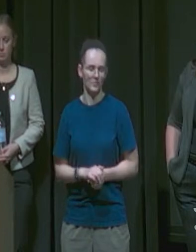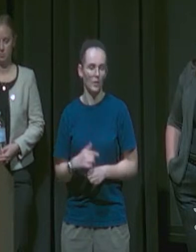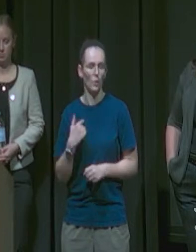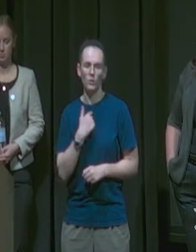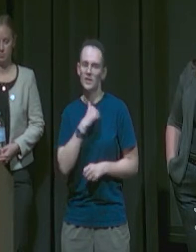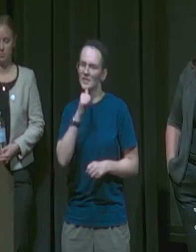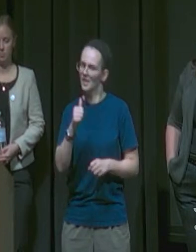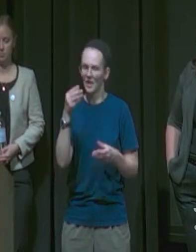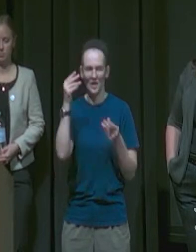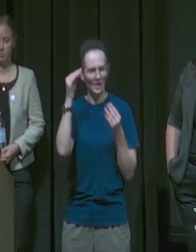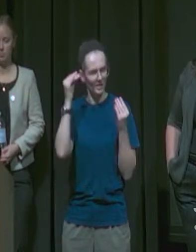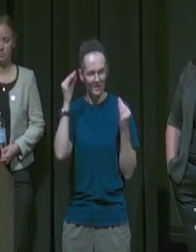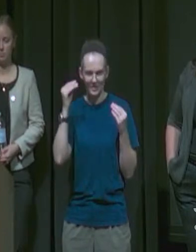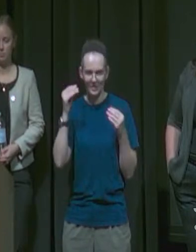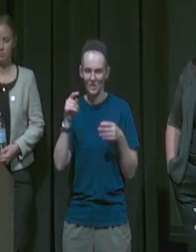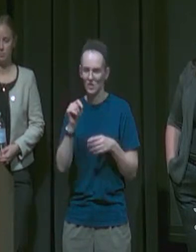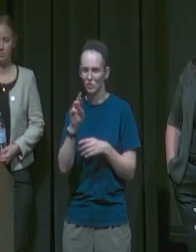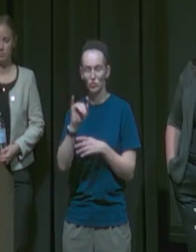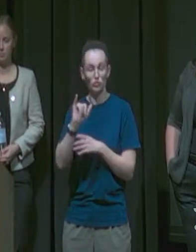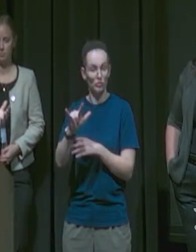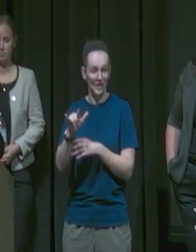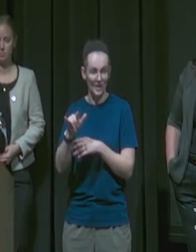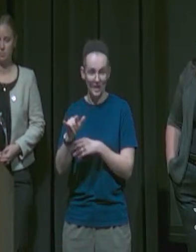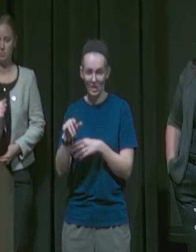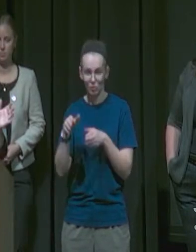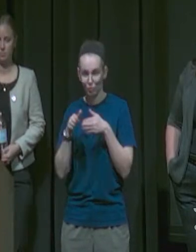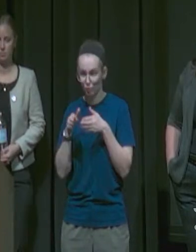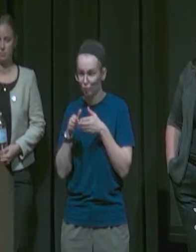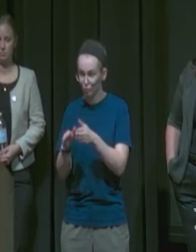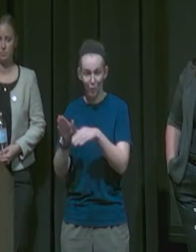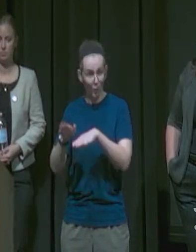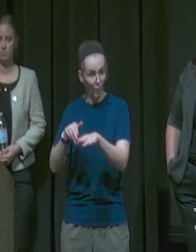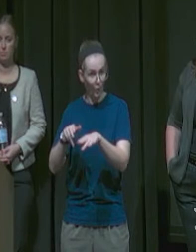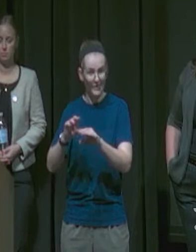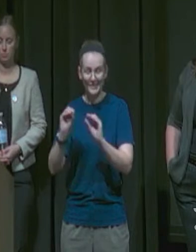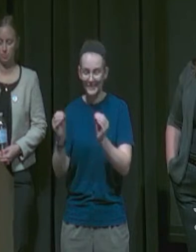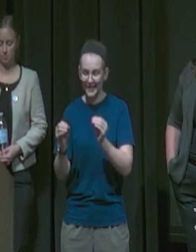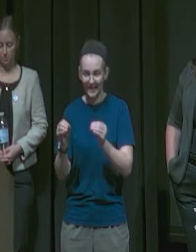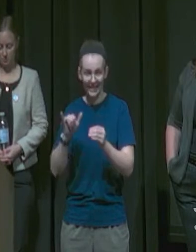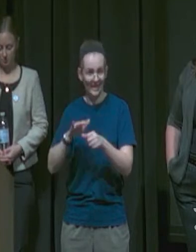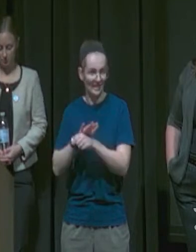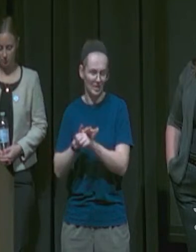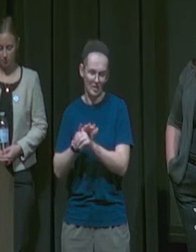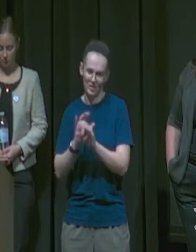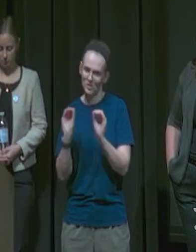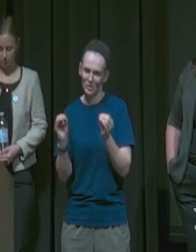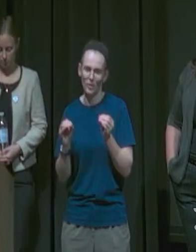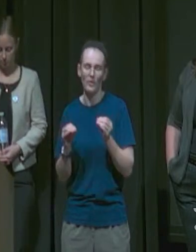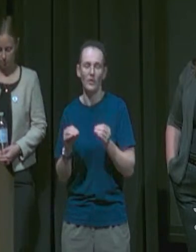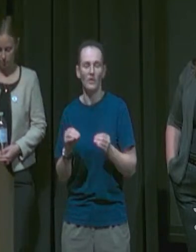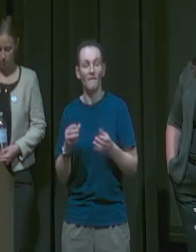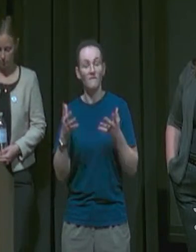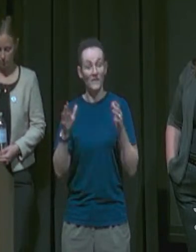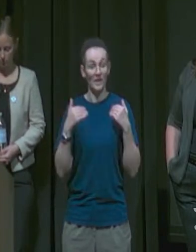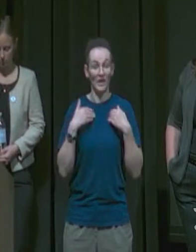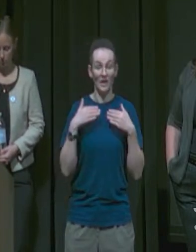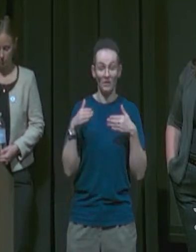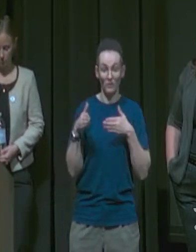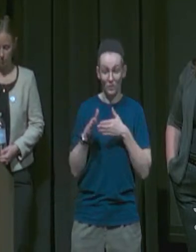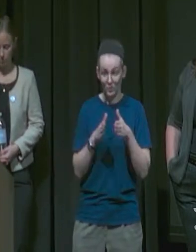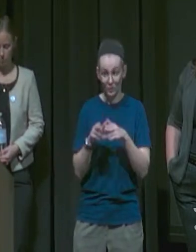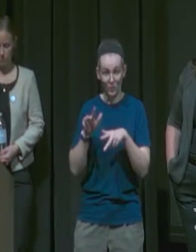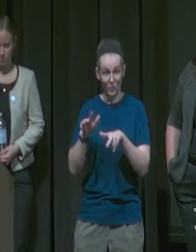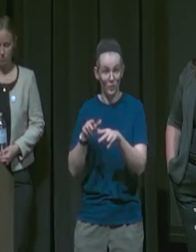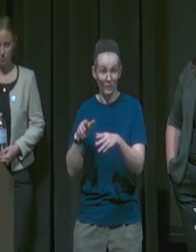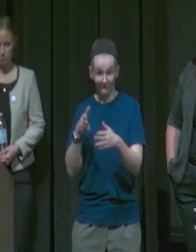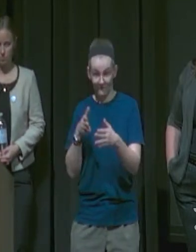not even considering trails on it or, at the base of it at this point. There was a trail cut through which we